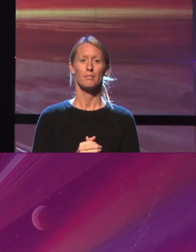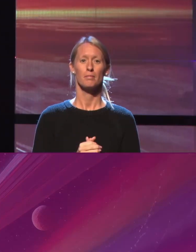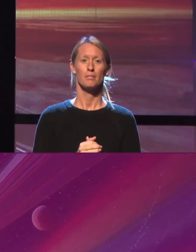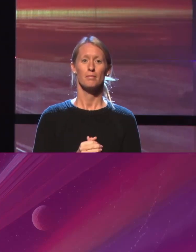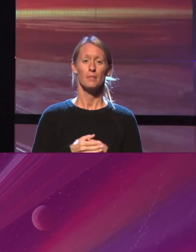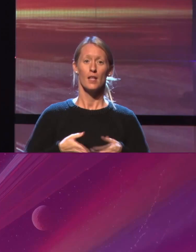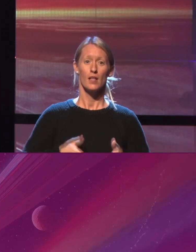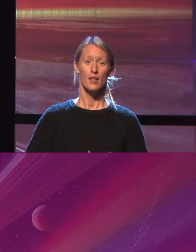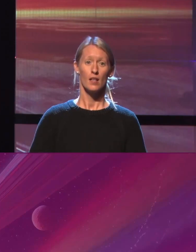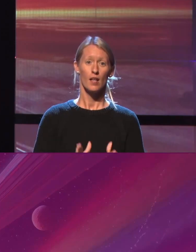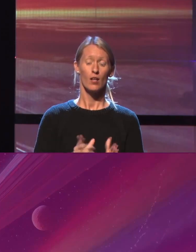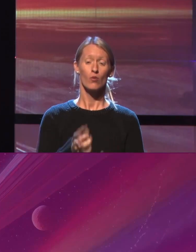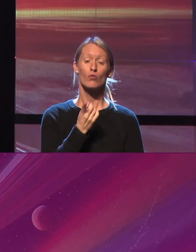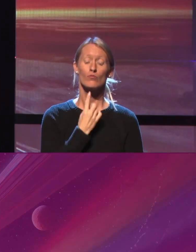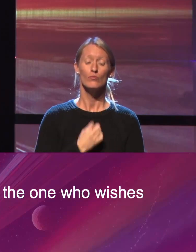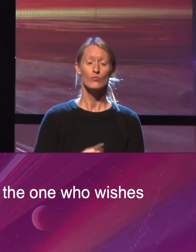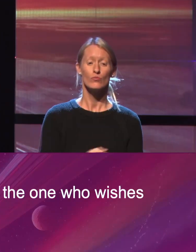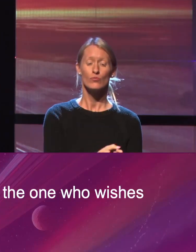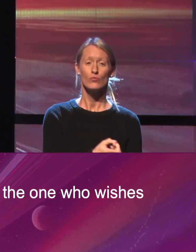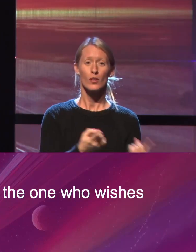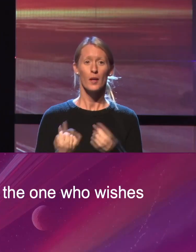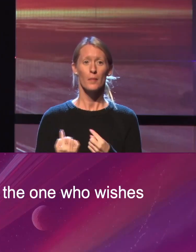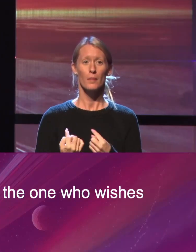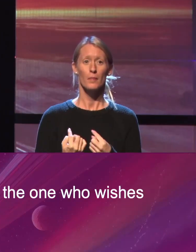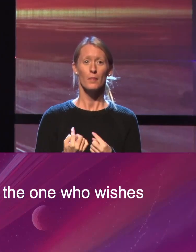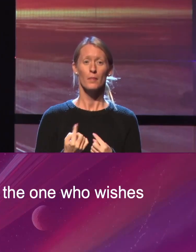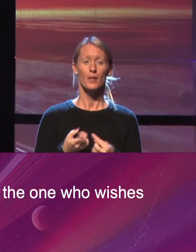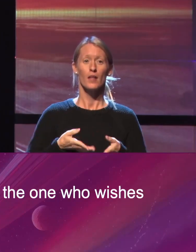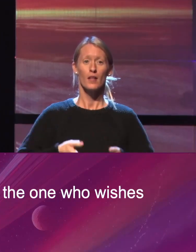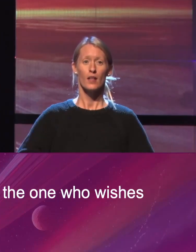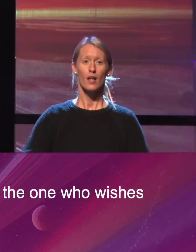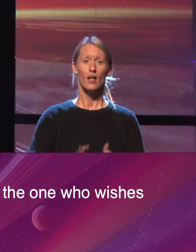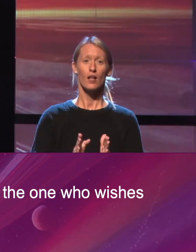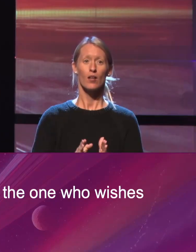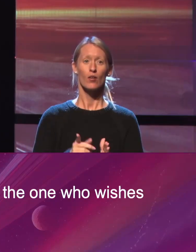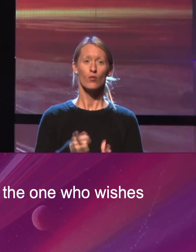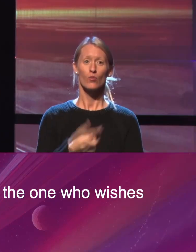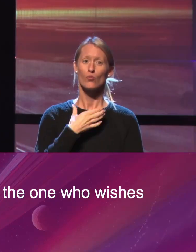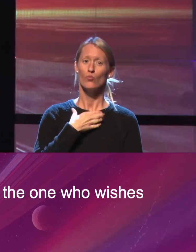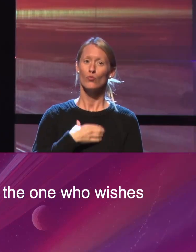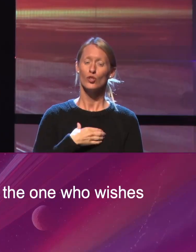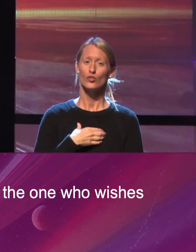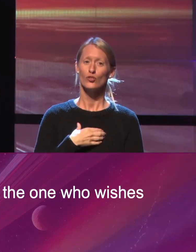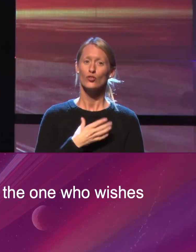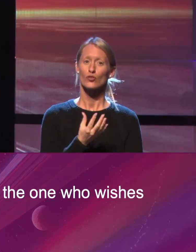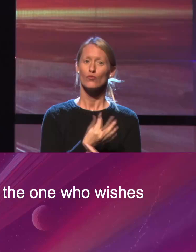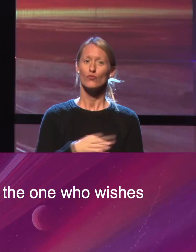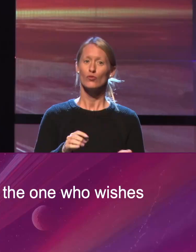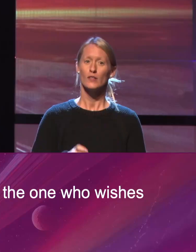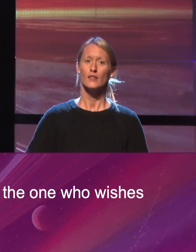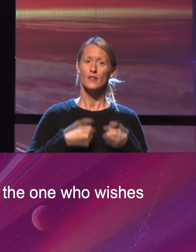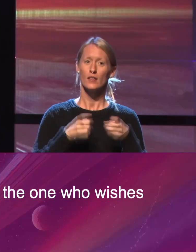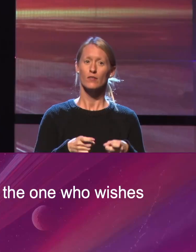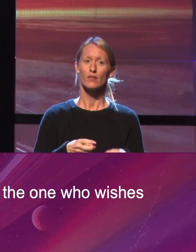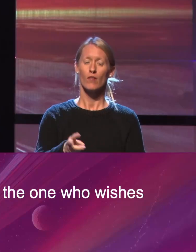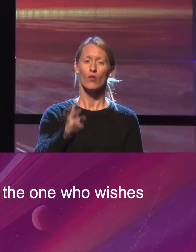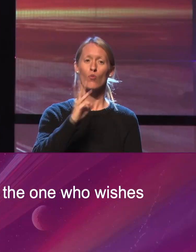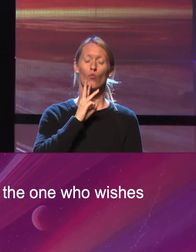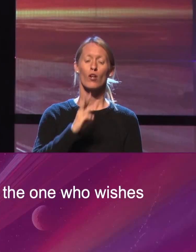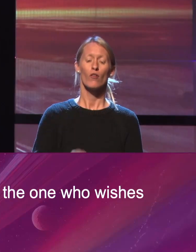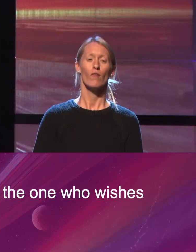Let the one who is thirsty come. And let the one who wishes to take the free gift of the water of